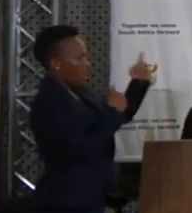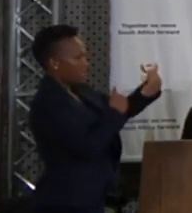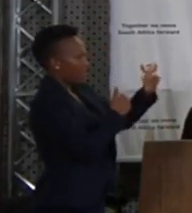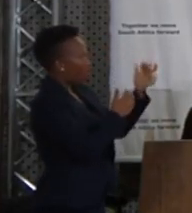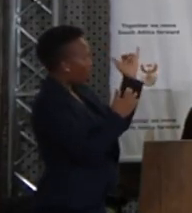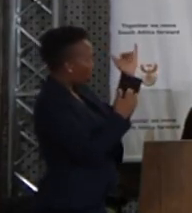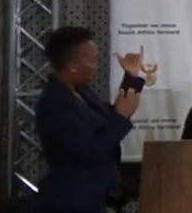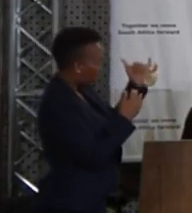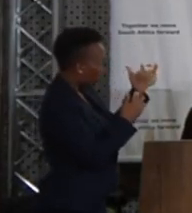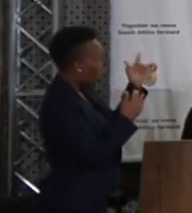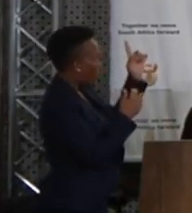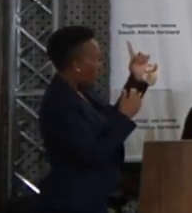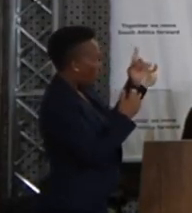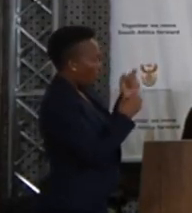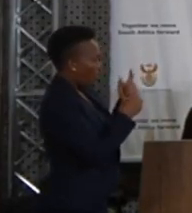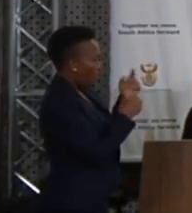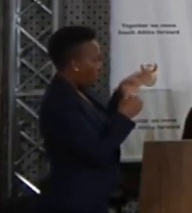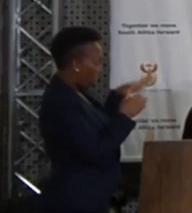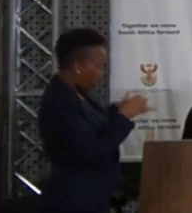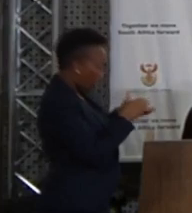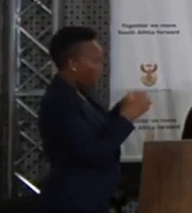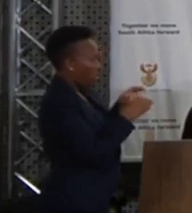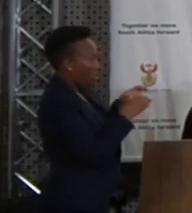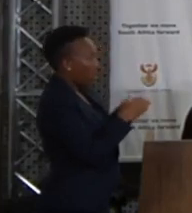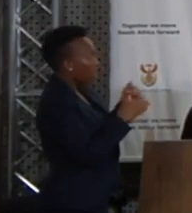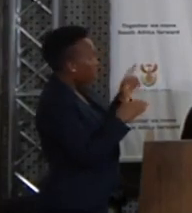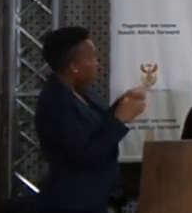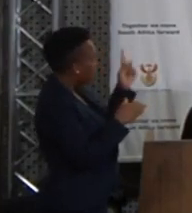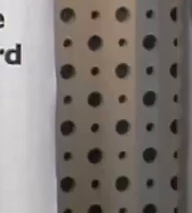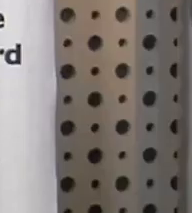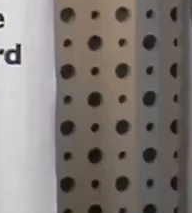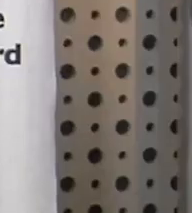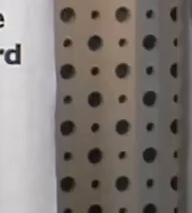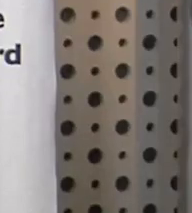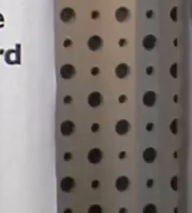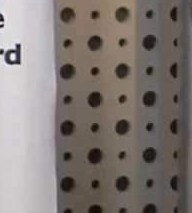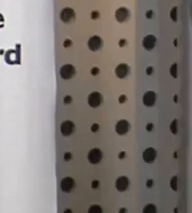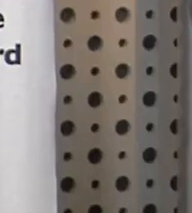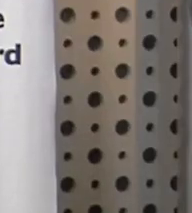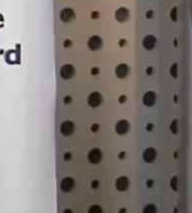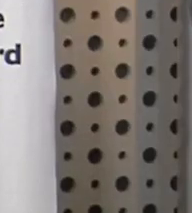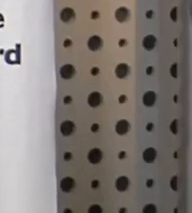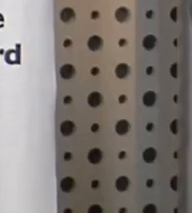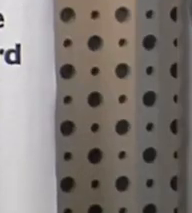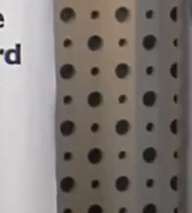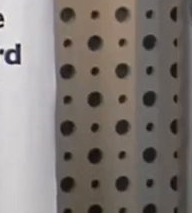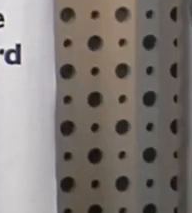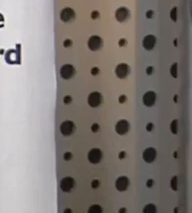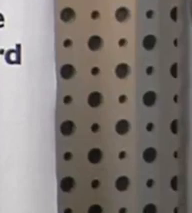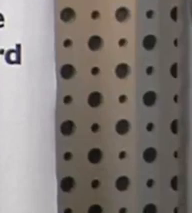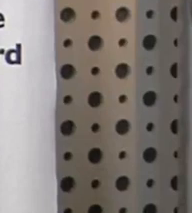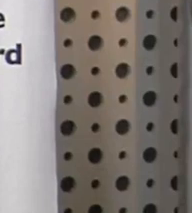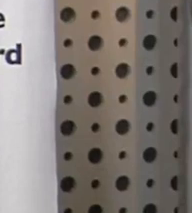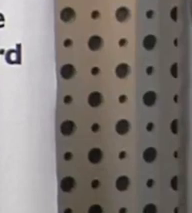I think the question is answered, that anybody who comes in still gets to be subjected, because you are a South African,